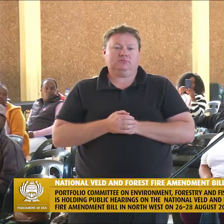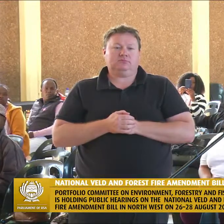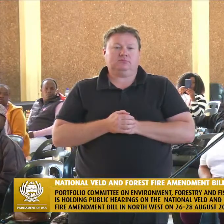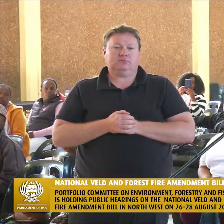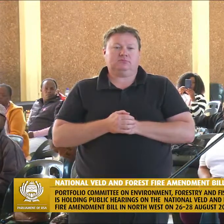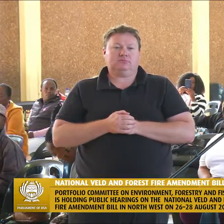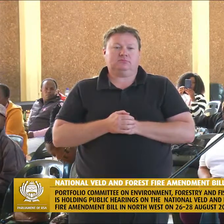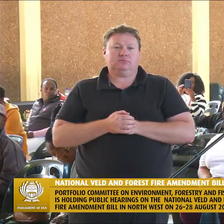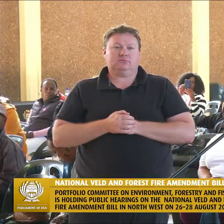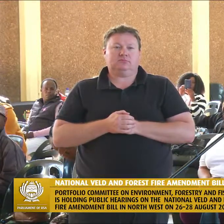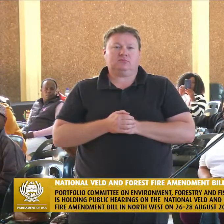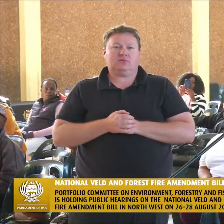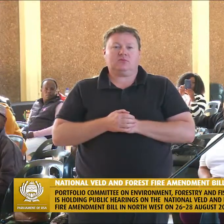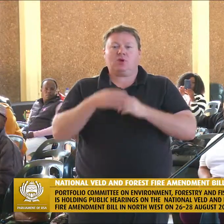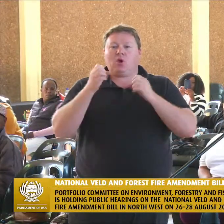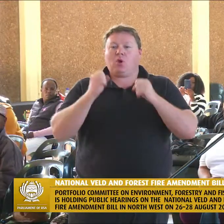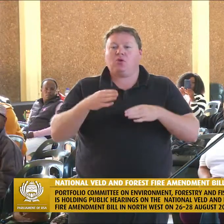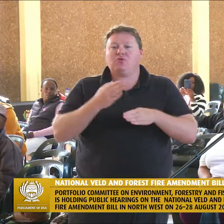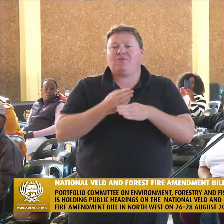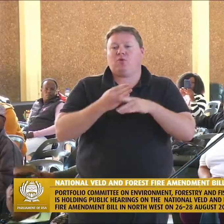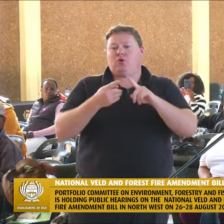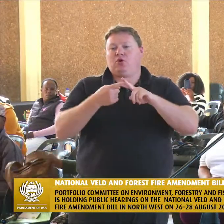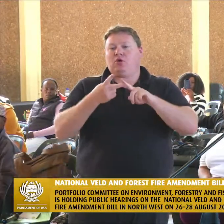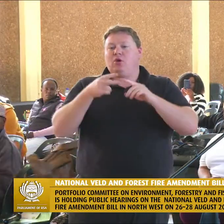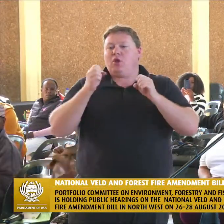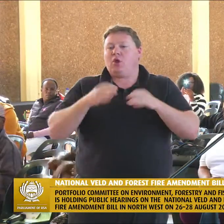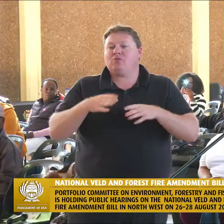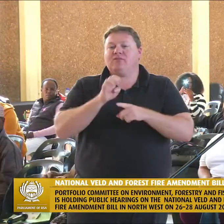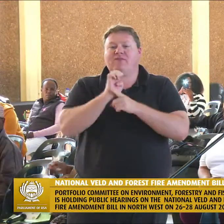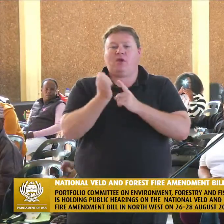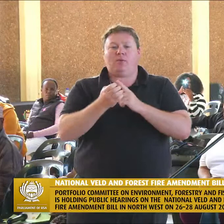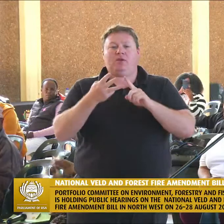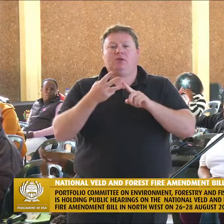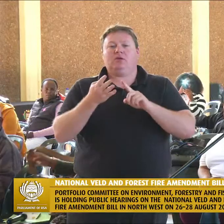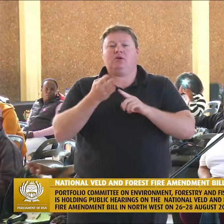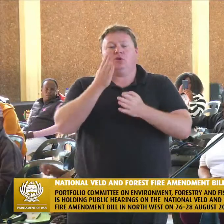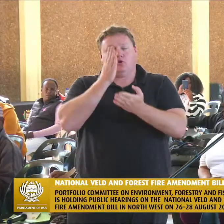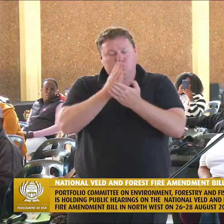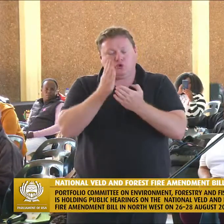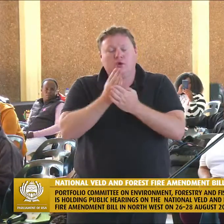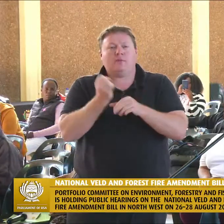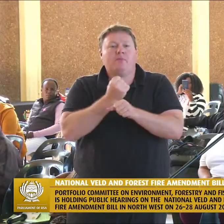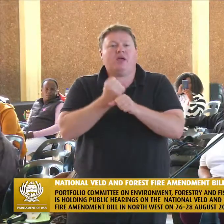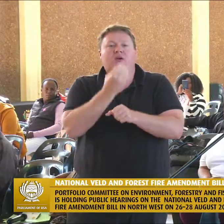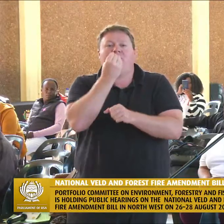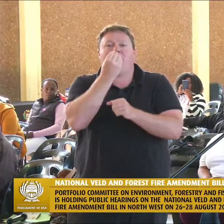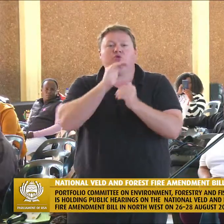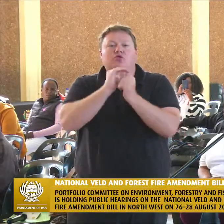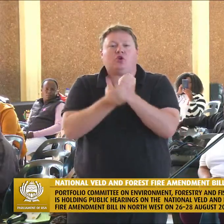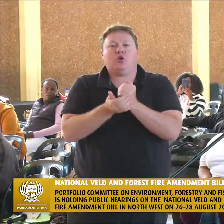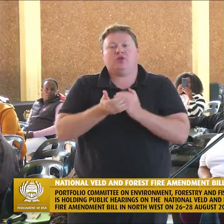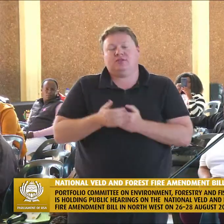the loss of livelihoods the loss to the environment and to ensure food security for our bubbles